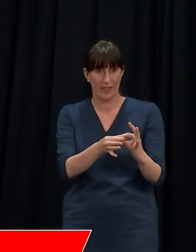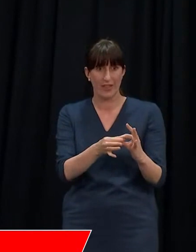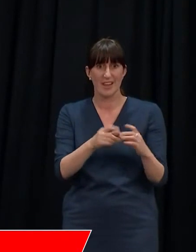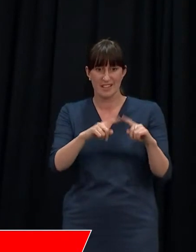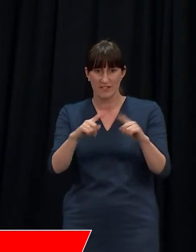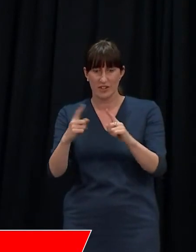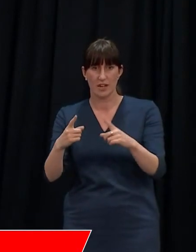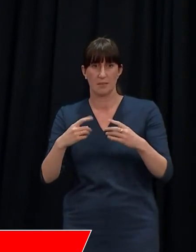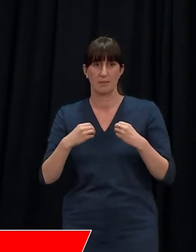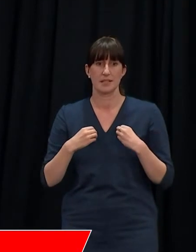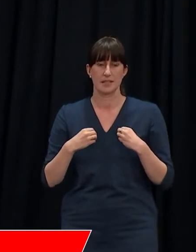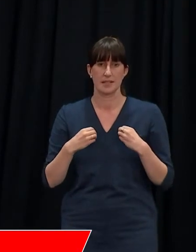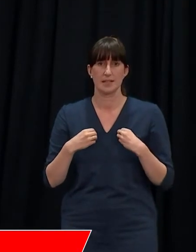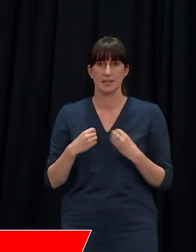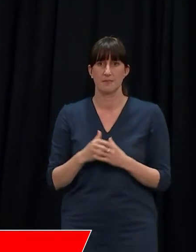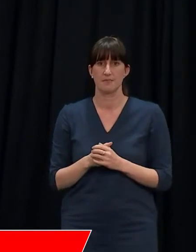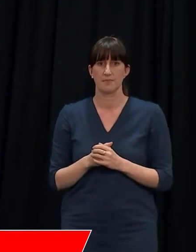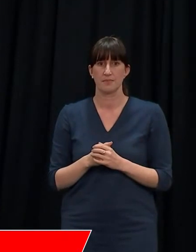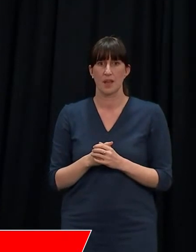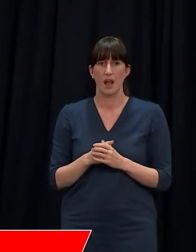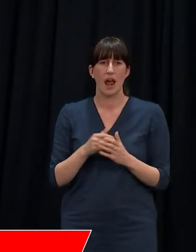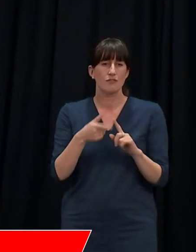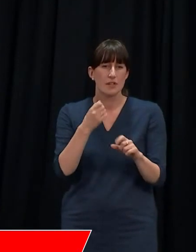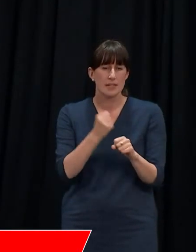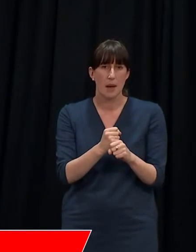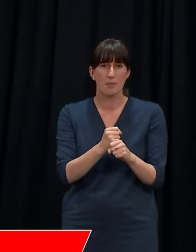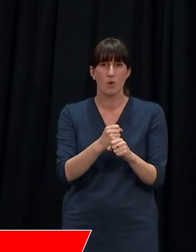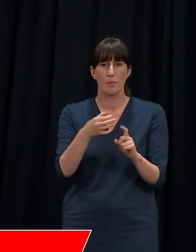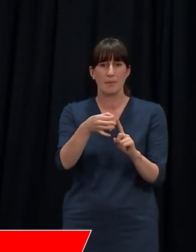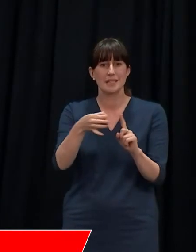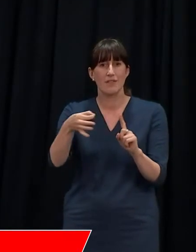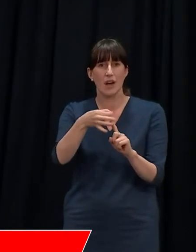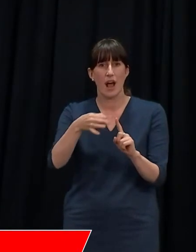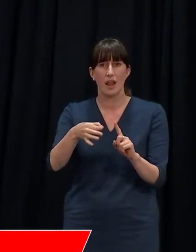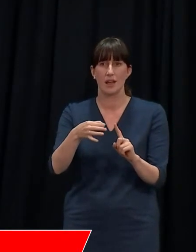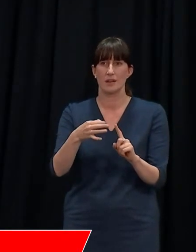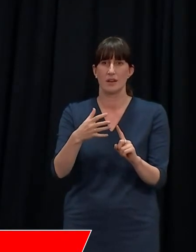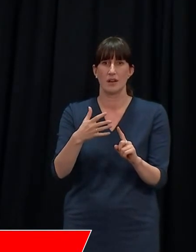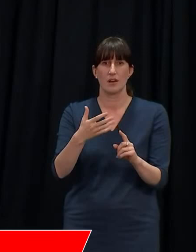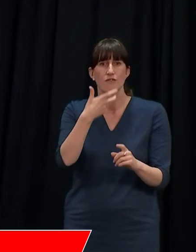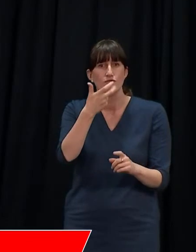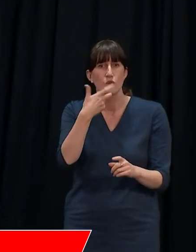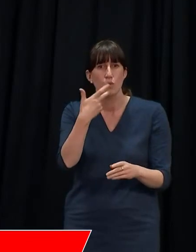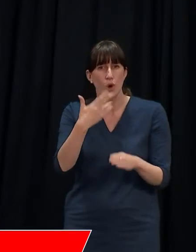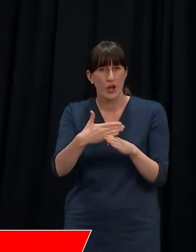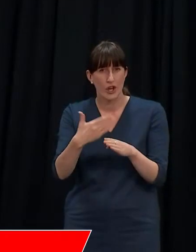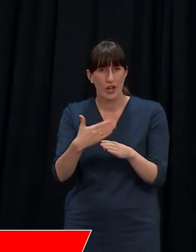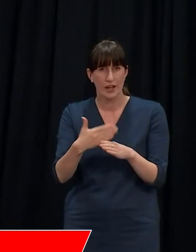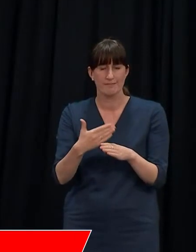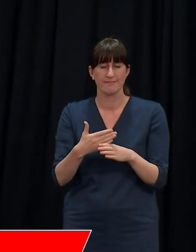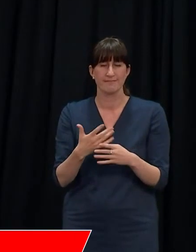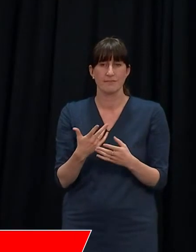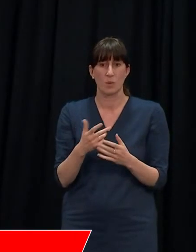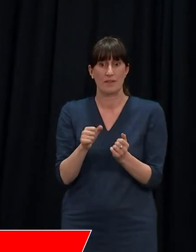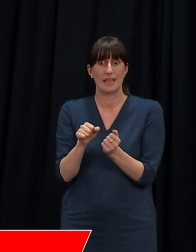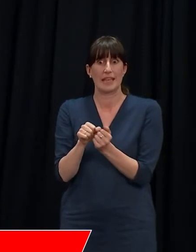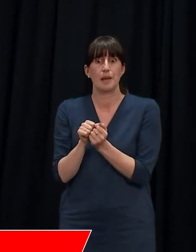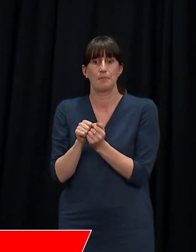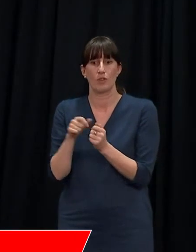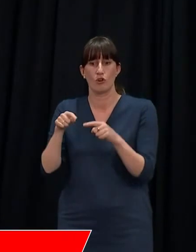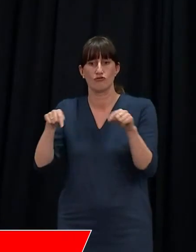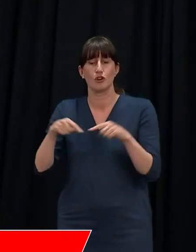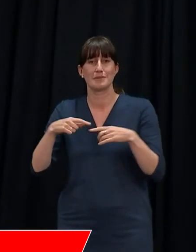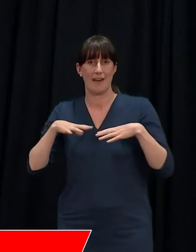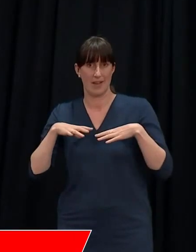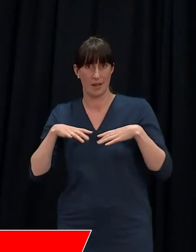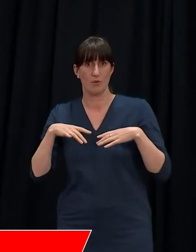RSE. We've got a number of those are on hold at the moment because of the demand there is for MIQ, but we keep all of that under constant review.